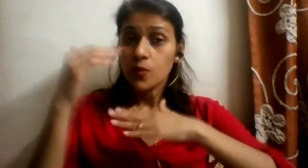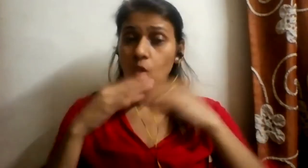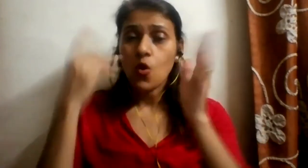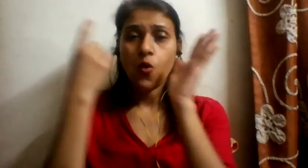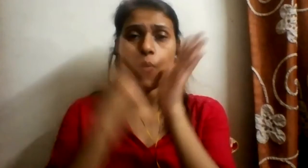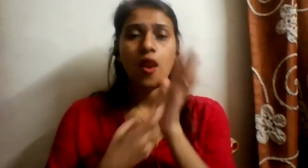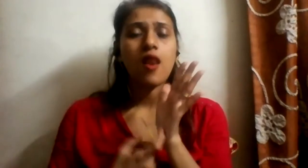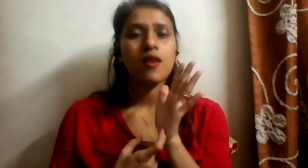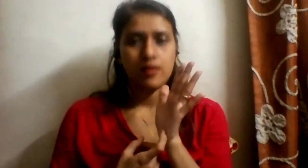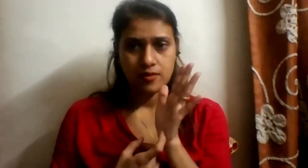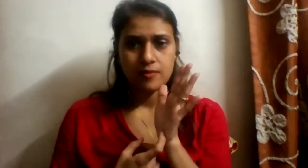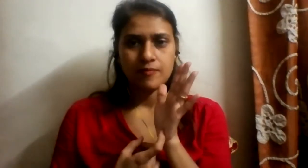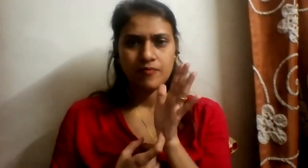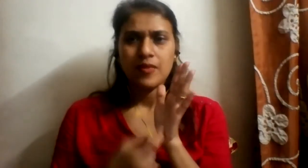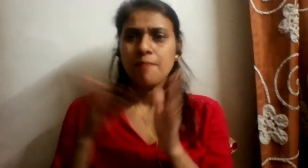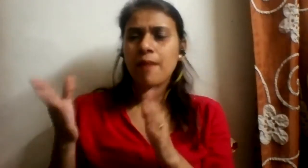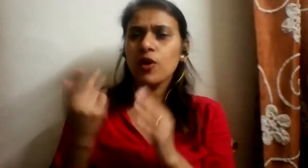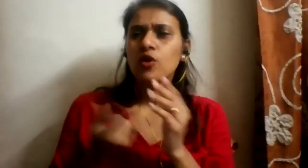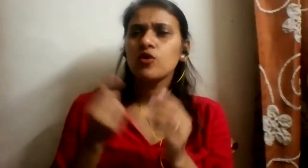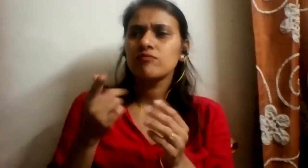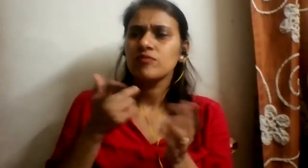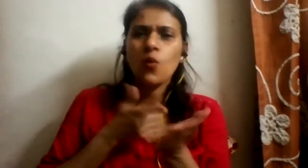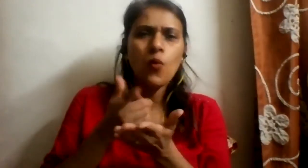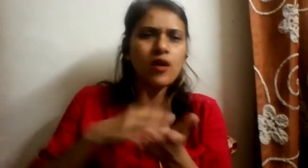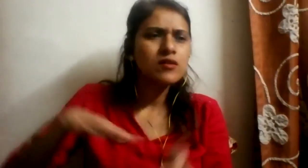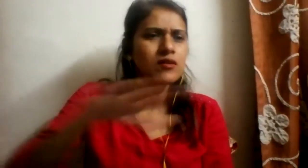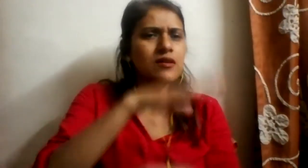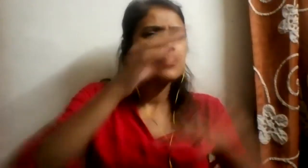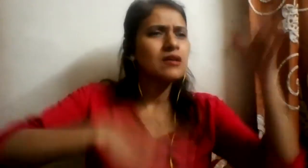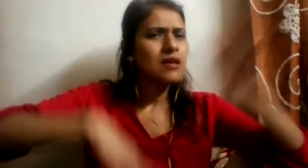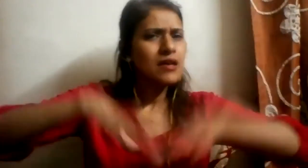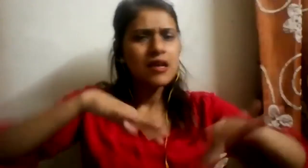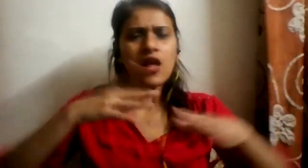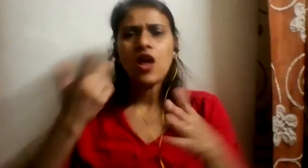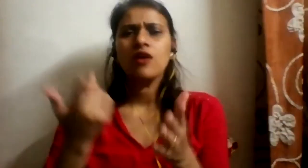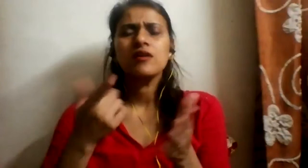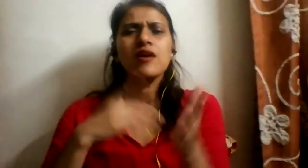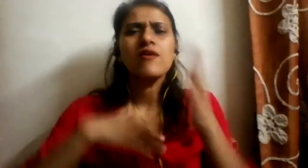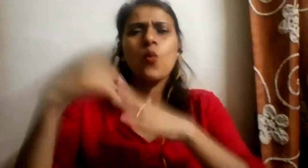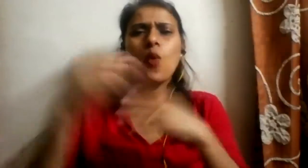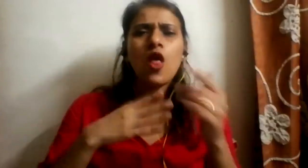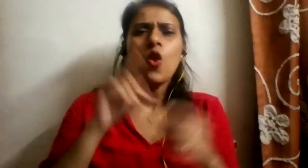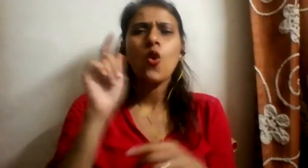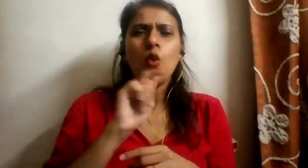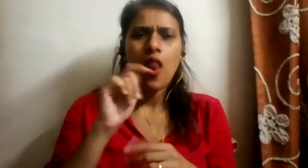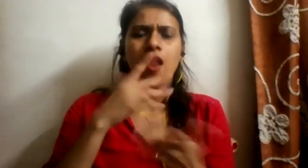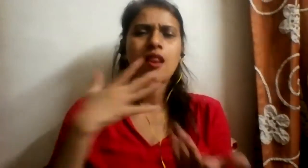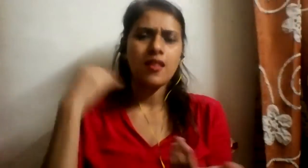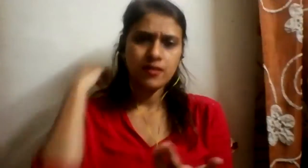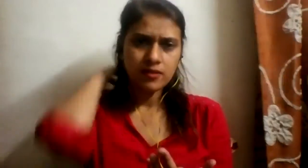be building toilets in rural areas, might be building connectivity to the rural areas, to villages. And how do you ensure